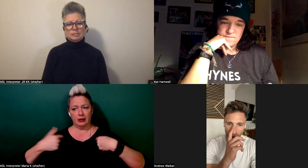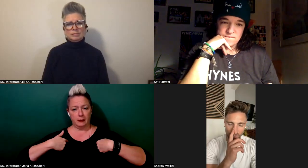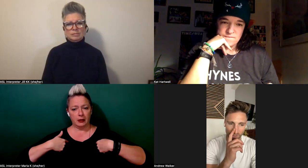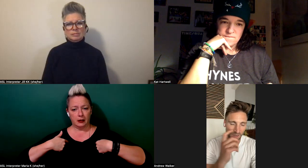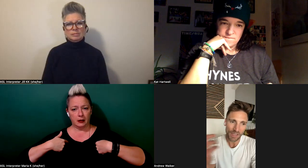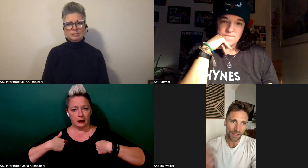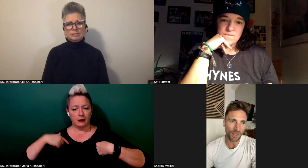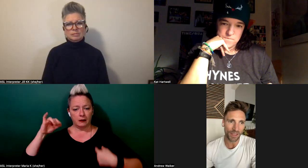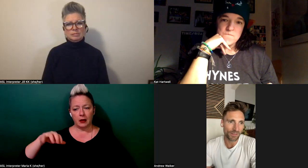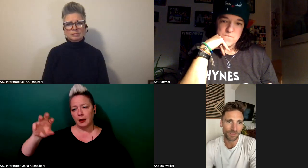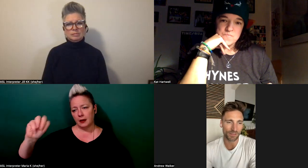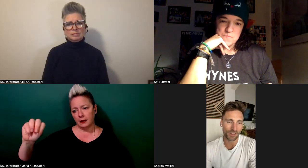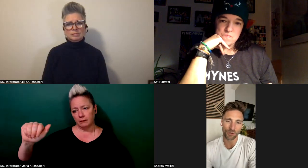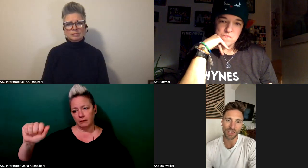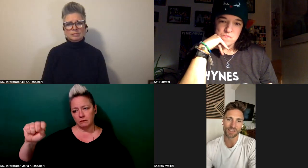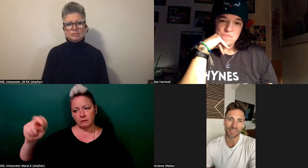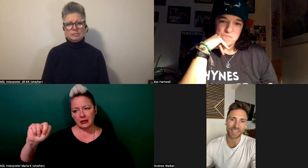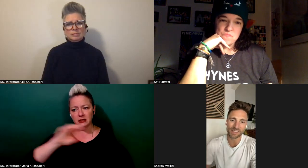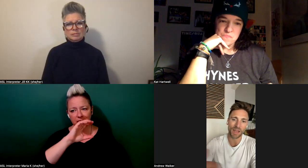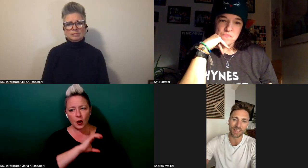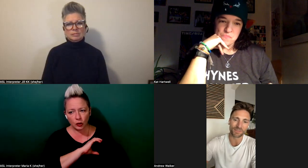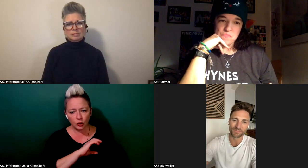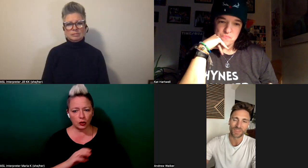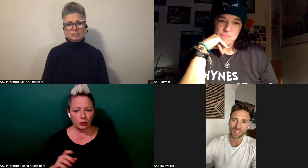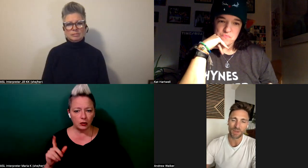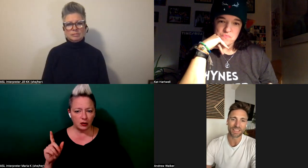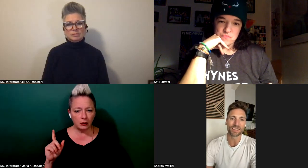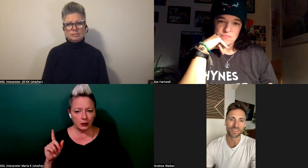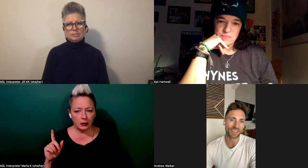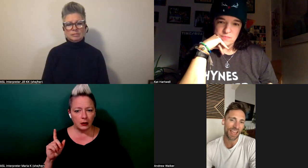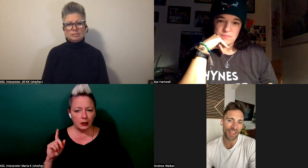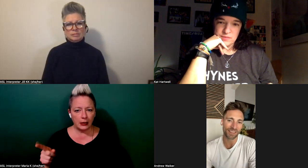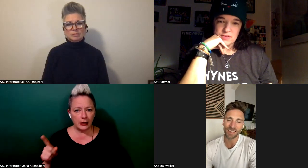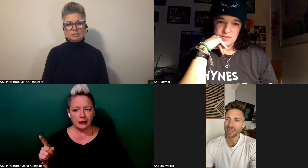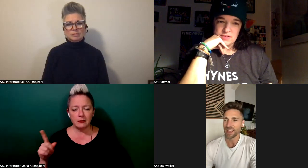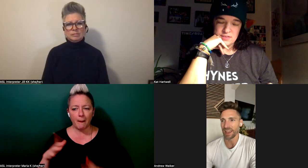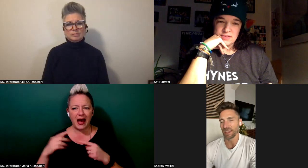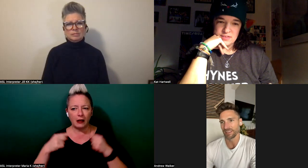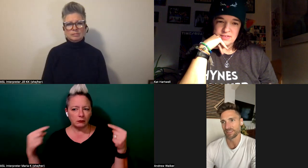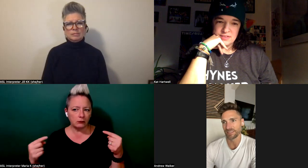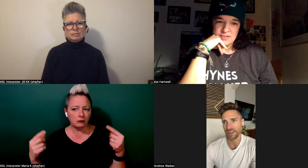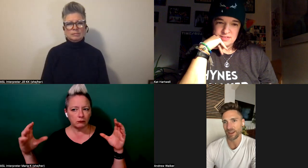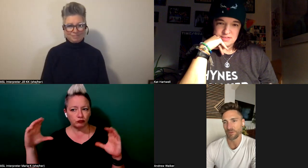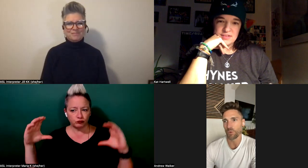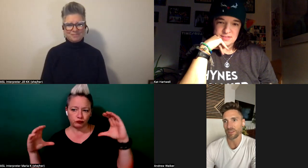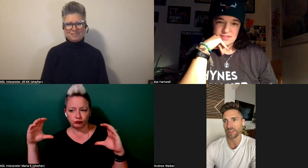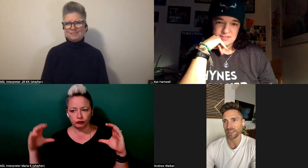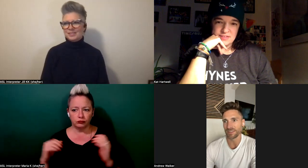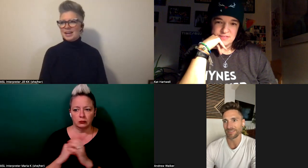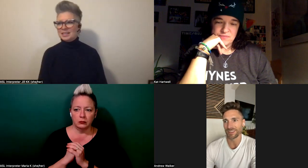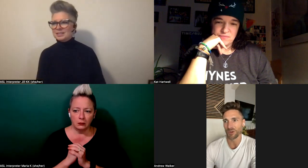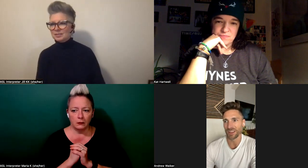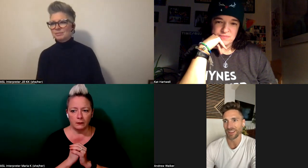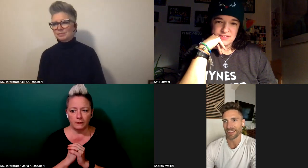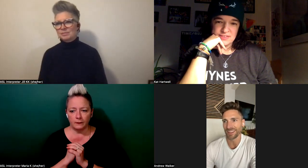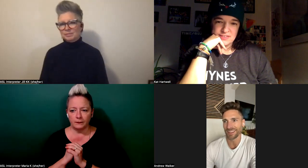Mason character that, you know, he's my yin to the yang. And the way that